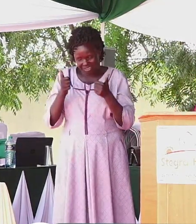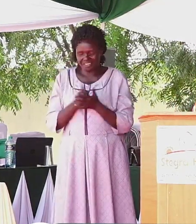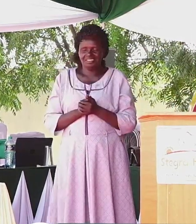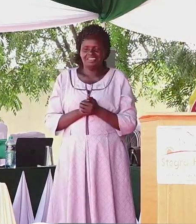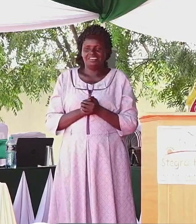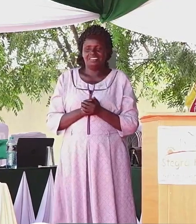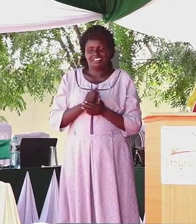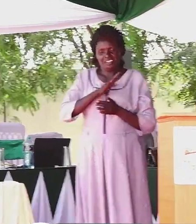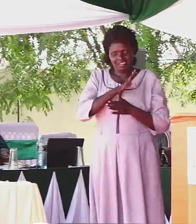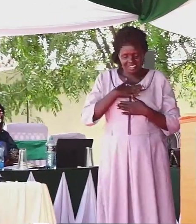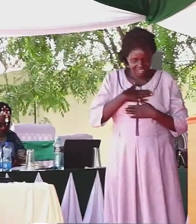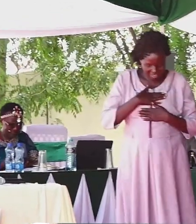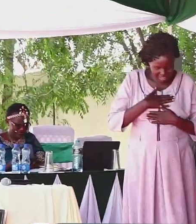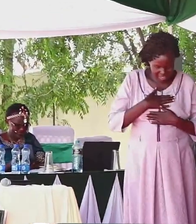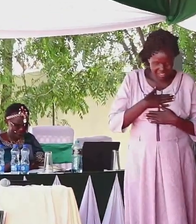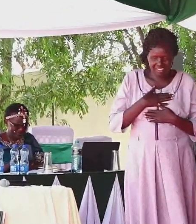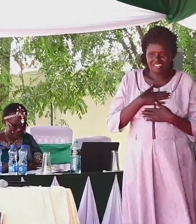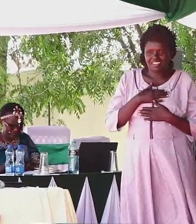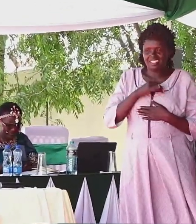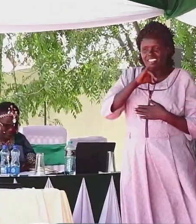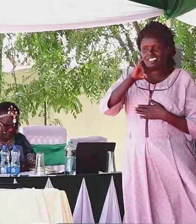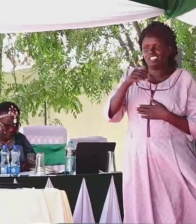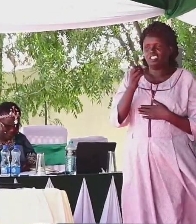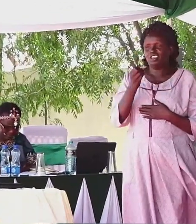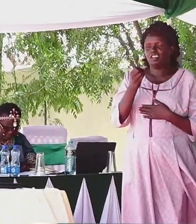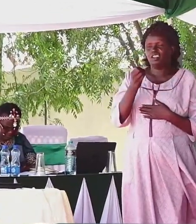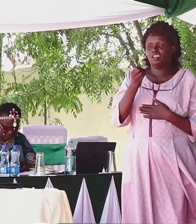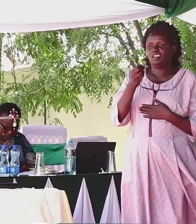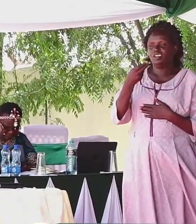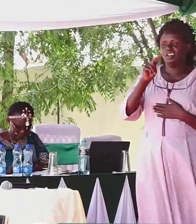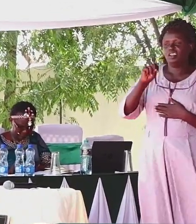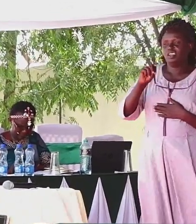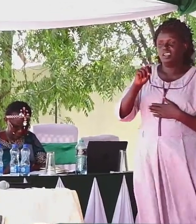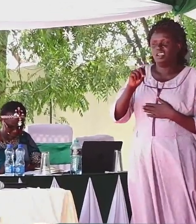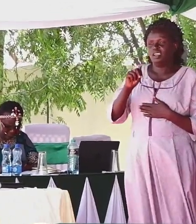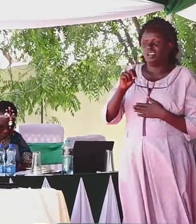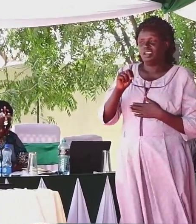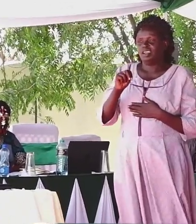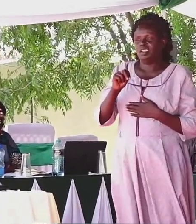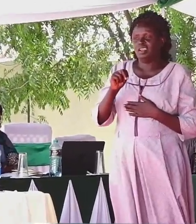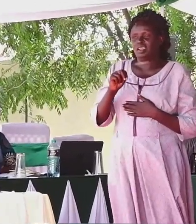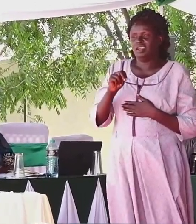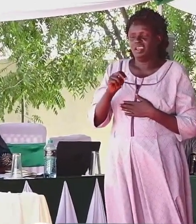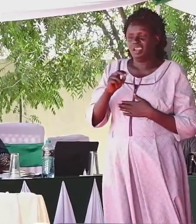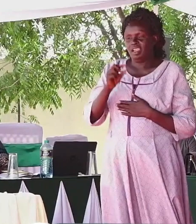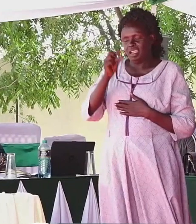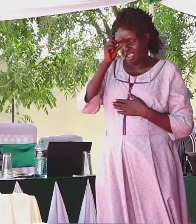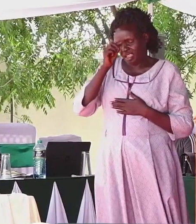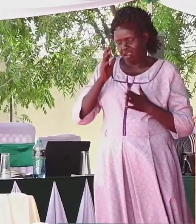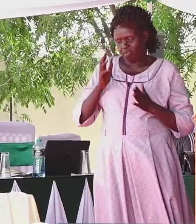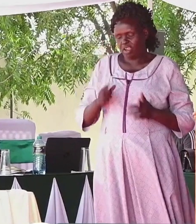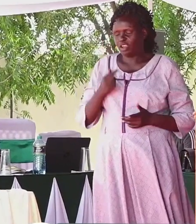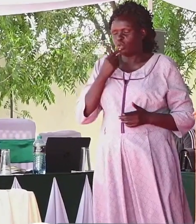Your Excellency, Honorable Dr. John Ruth, Deputy Governor Turkana County,